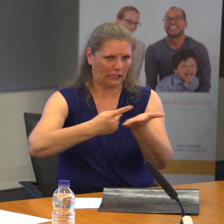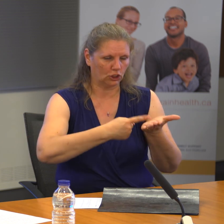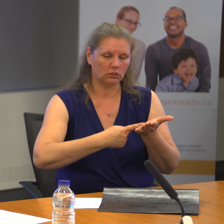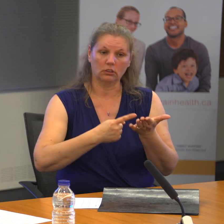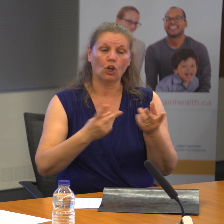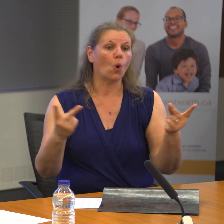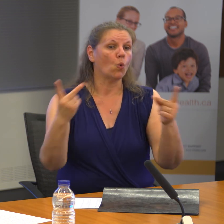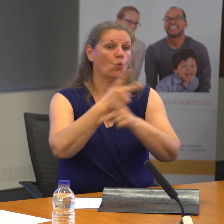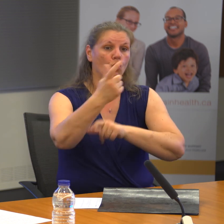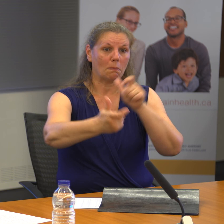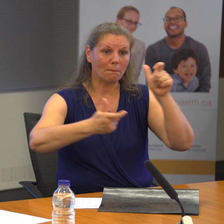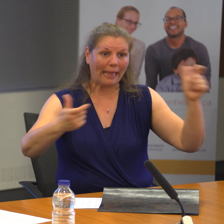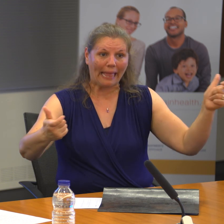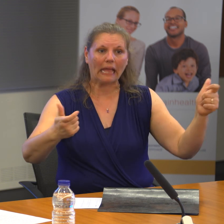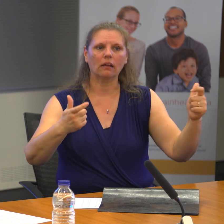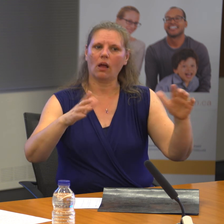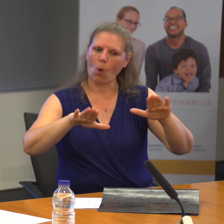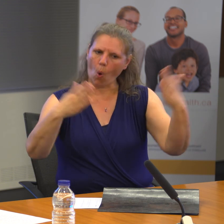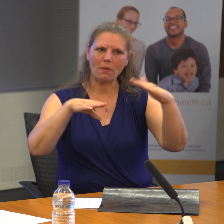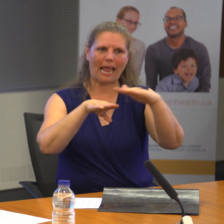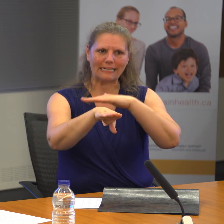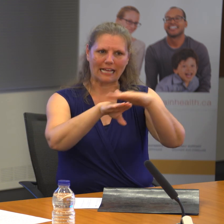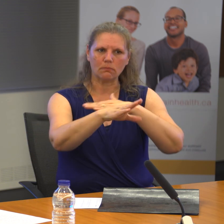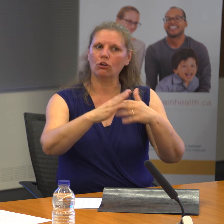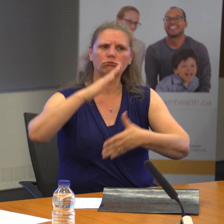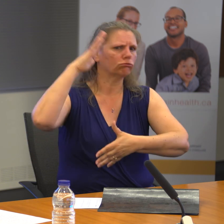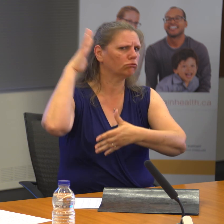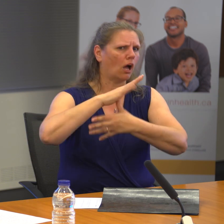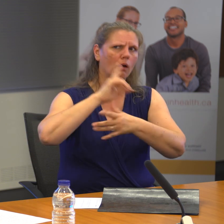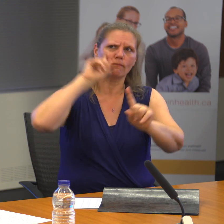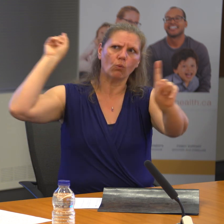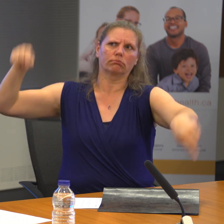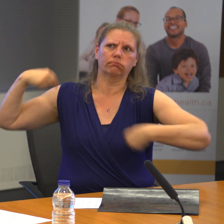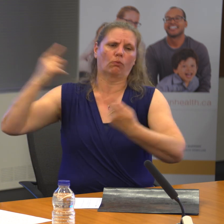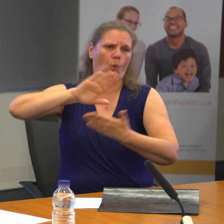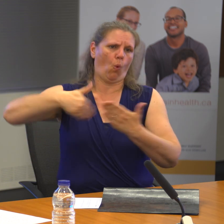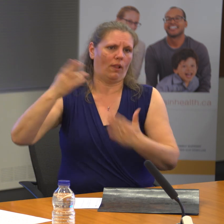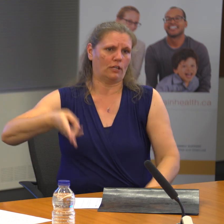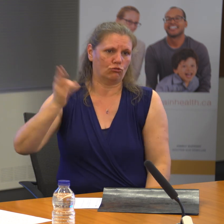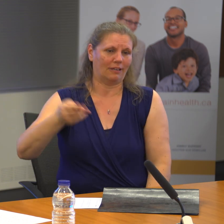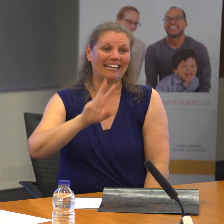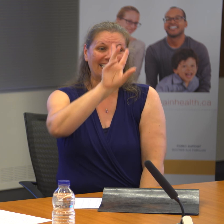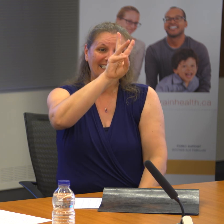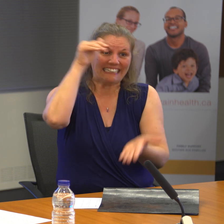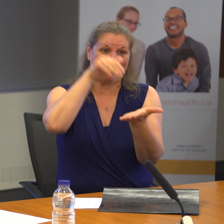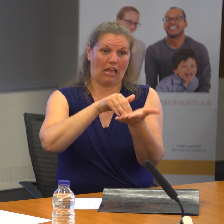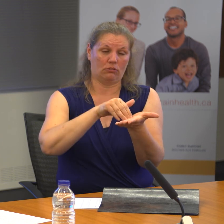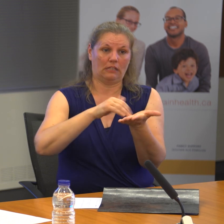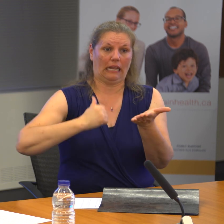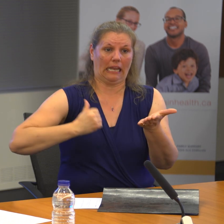largest and the most accessible consultation in Canadian history. And 6,000 Canadians gave